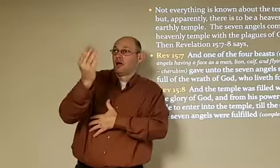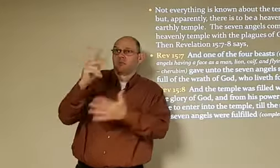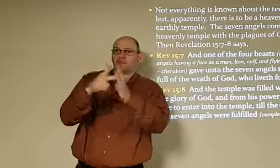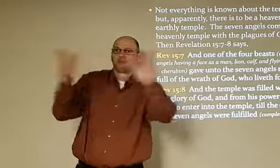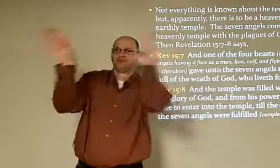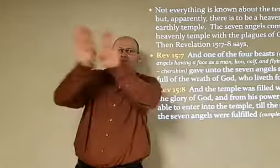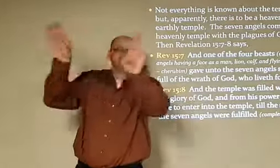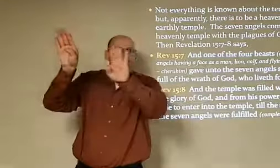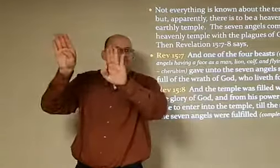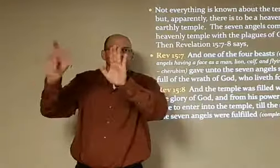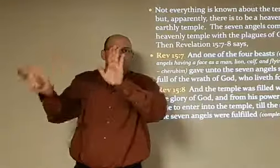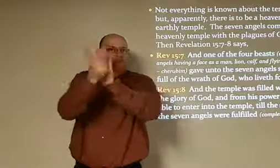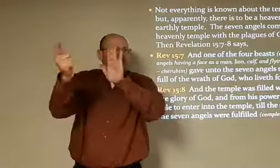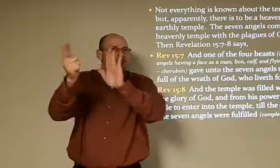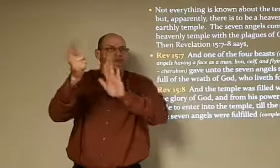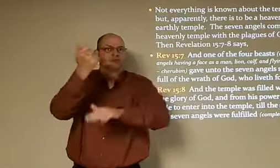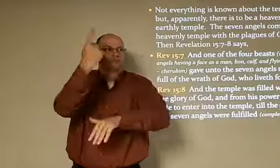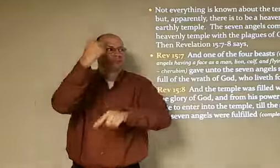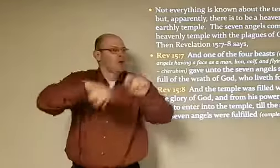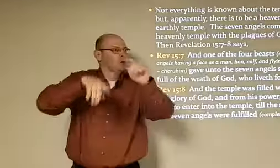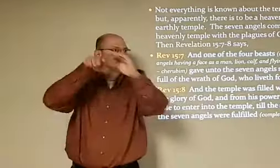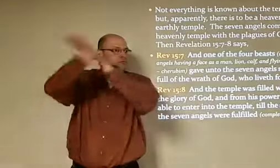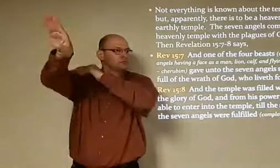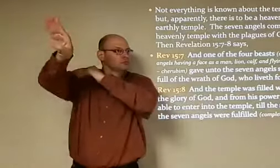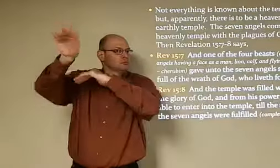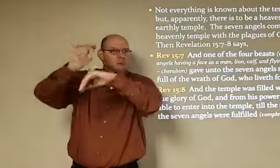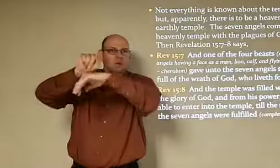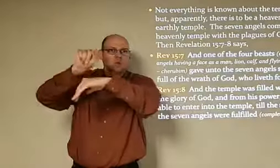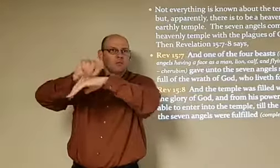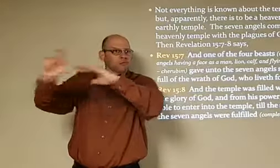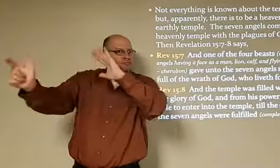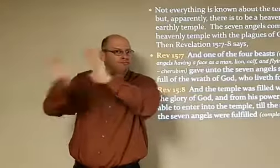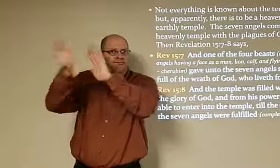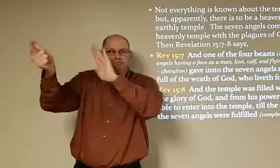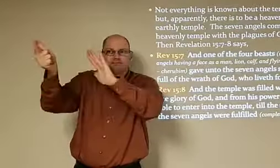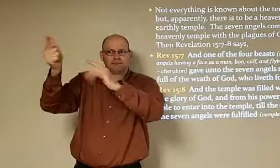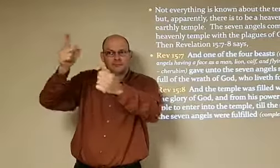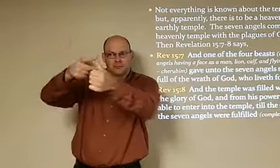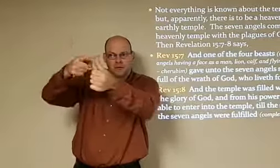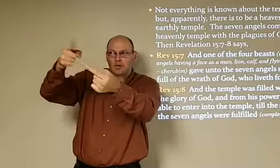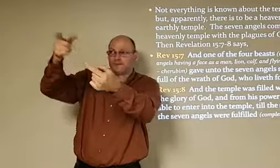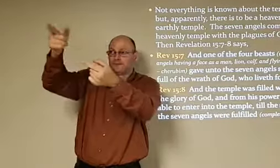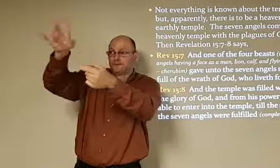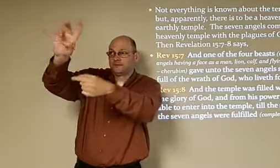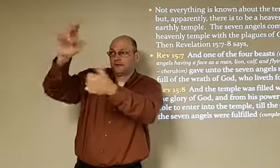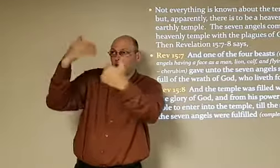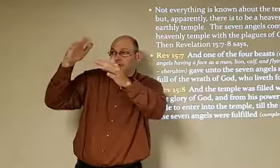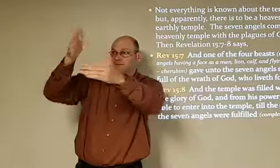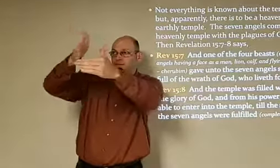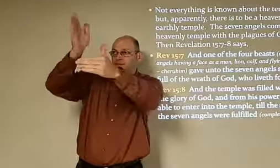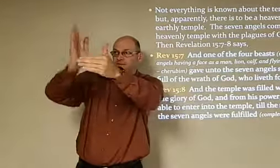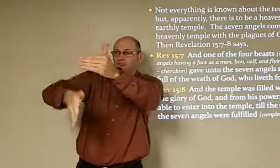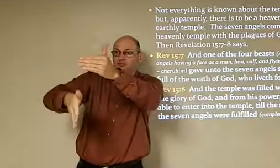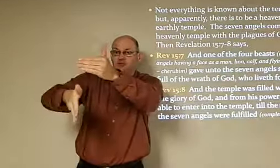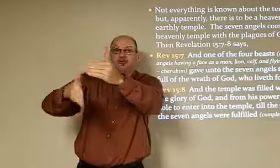When the seven angels came out, the door would close. No one would be able to enter. The angels must